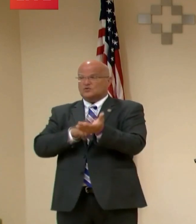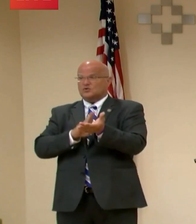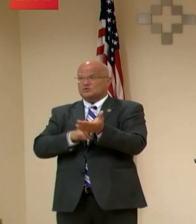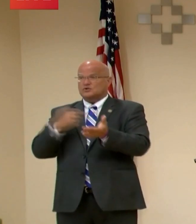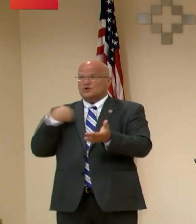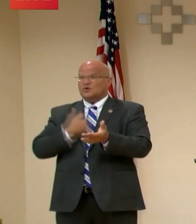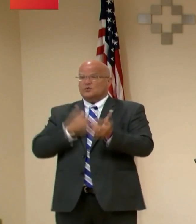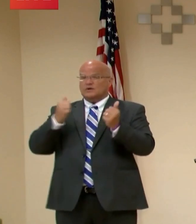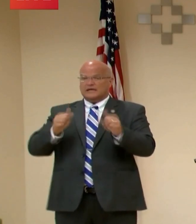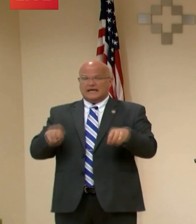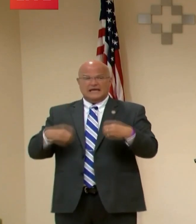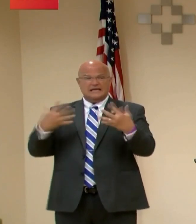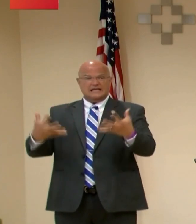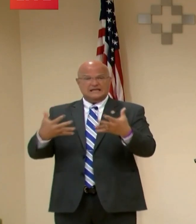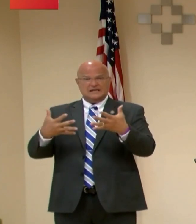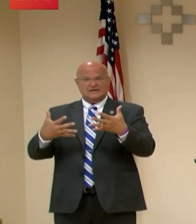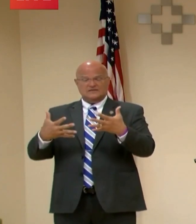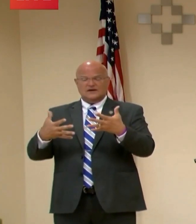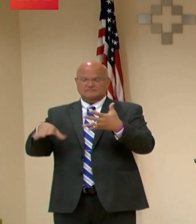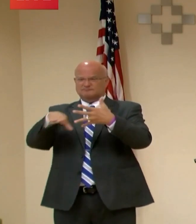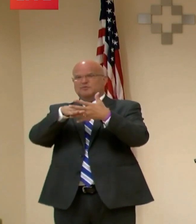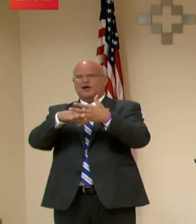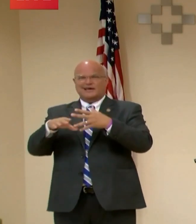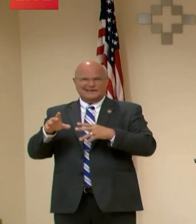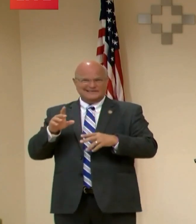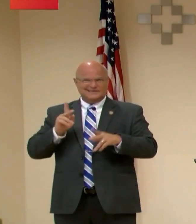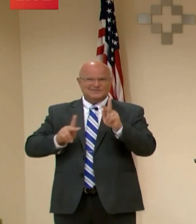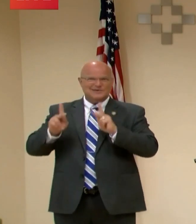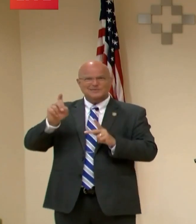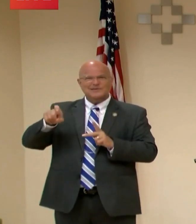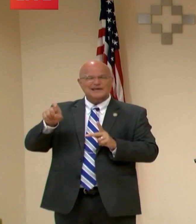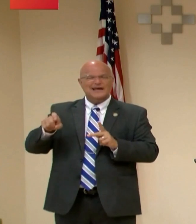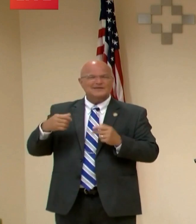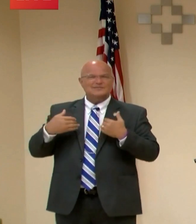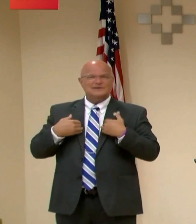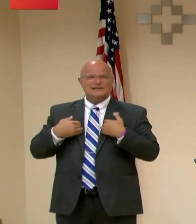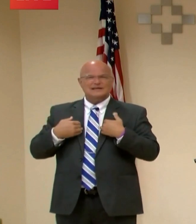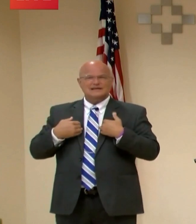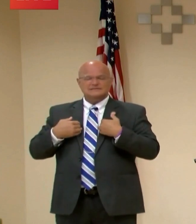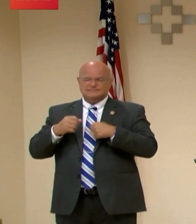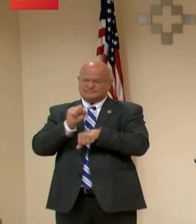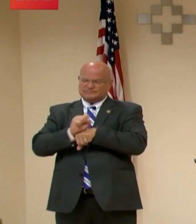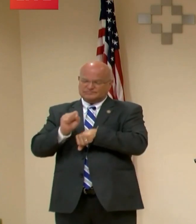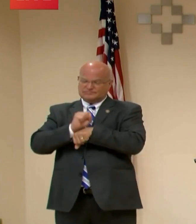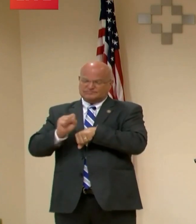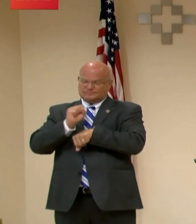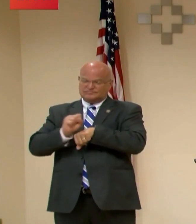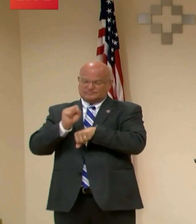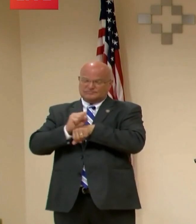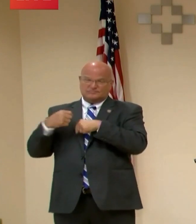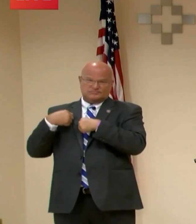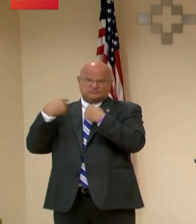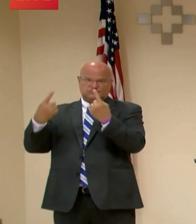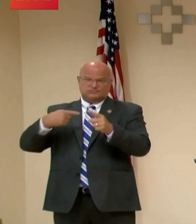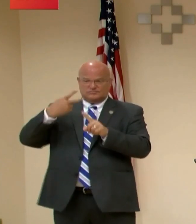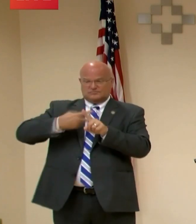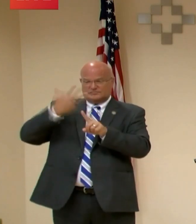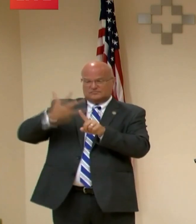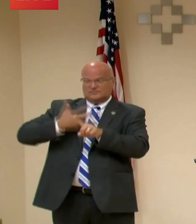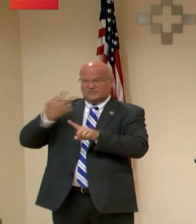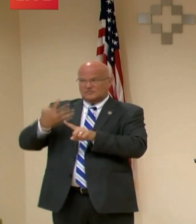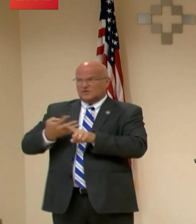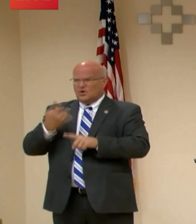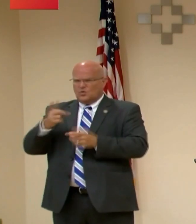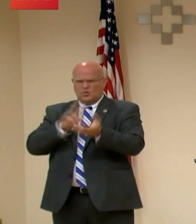so that we can give breaks to those that have been engaged in this for a number of months. One